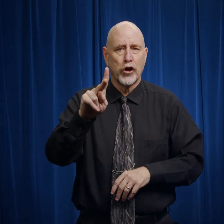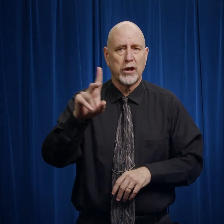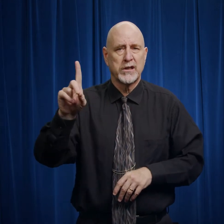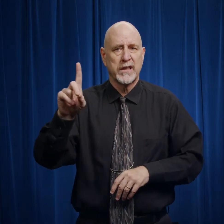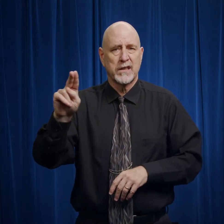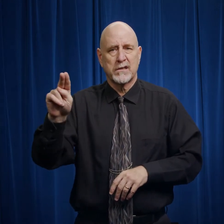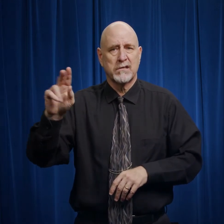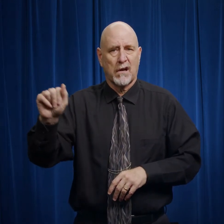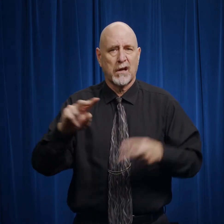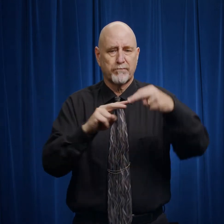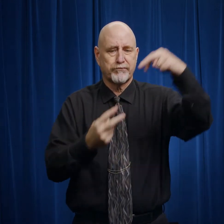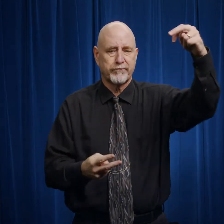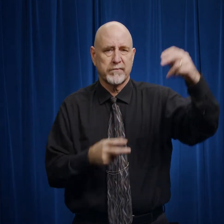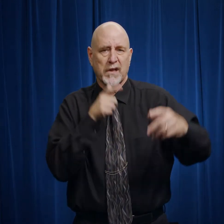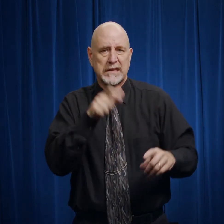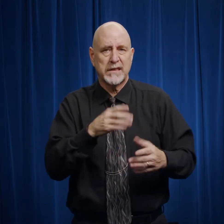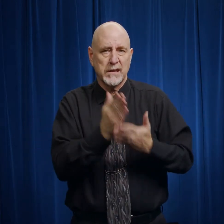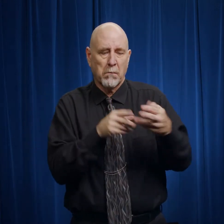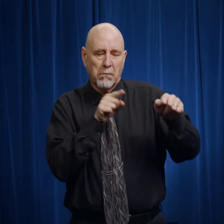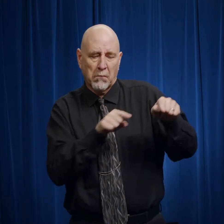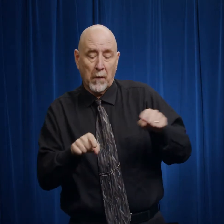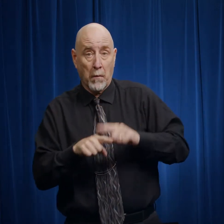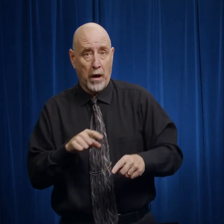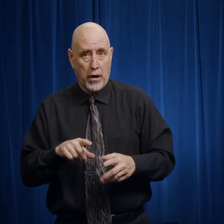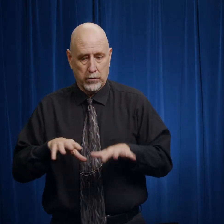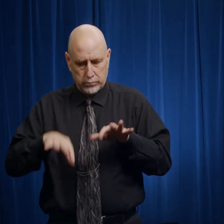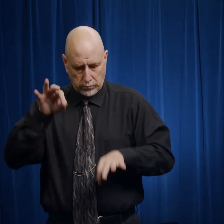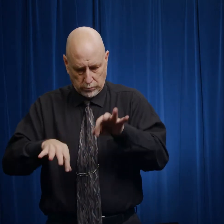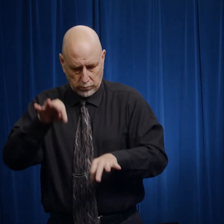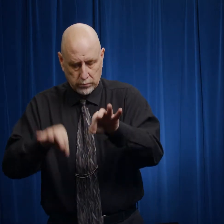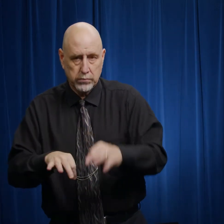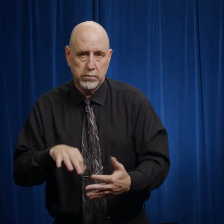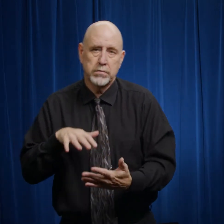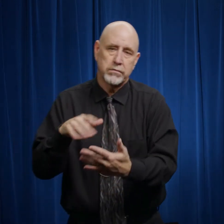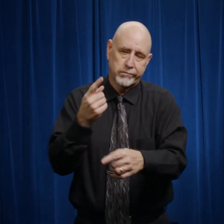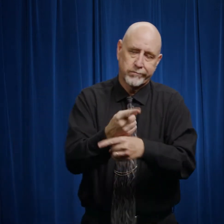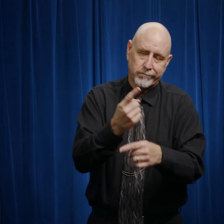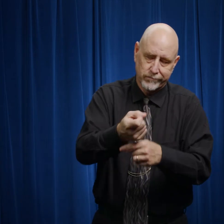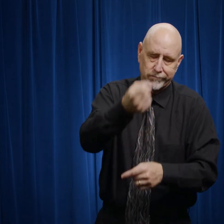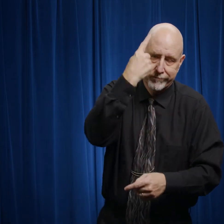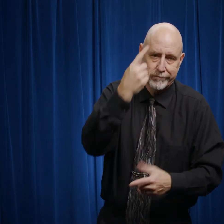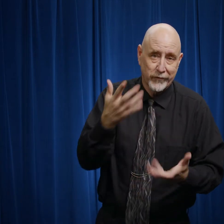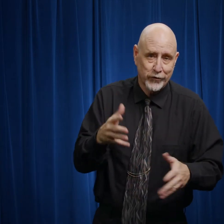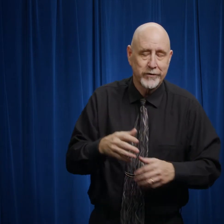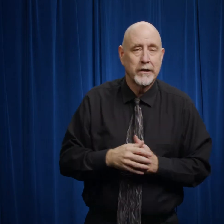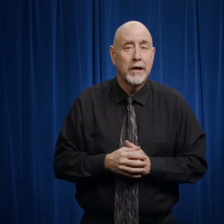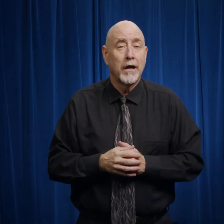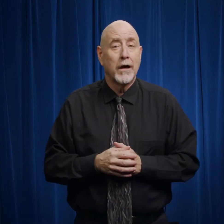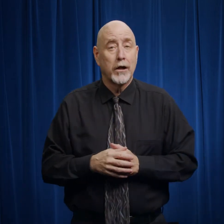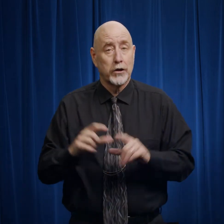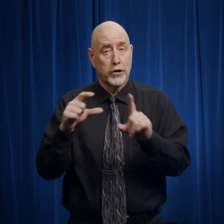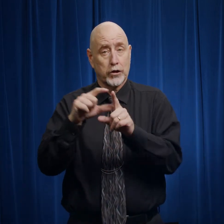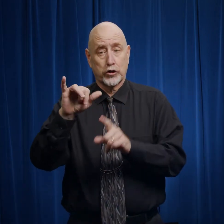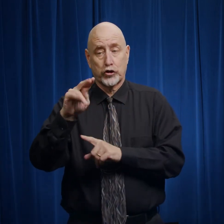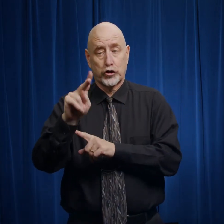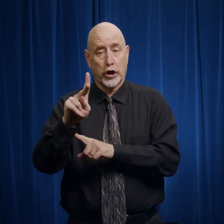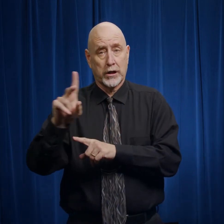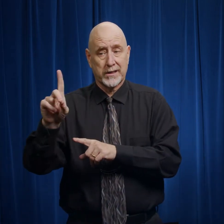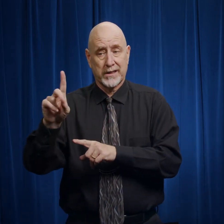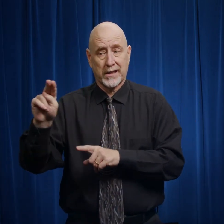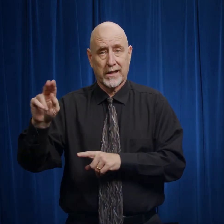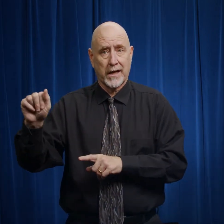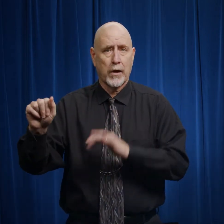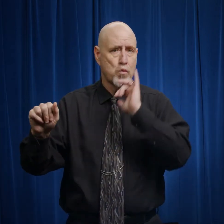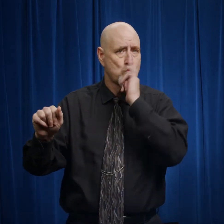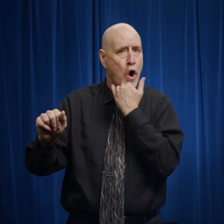that junk DNA. But what we've found out, as you probably understand, is that the term